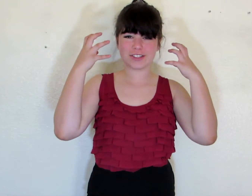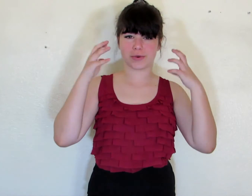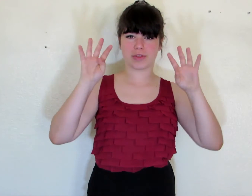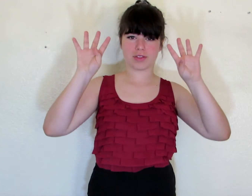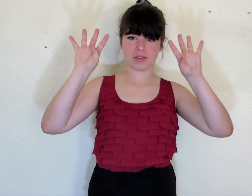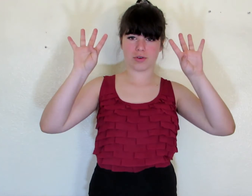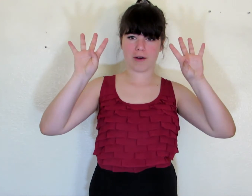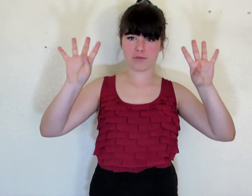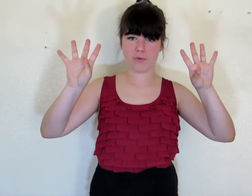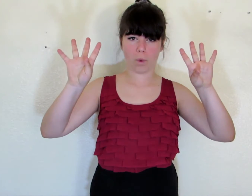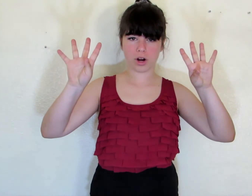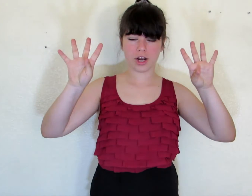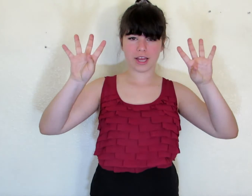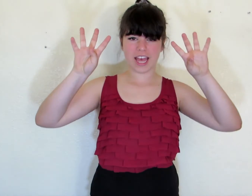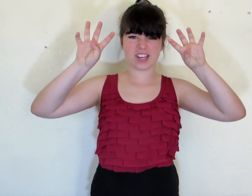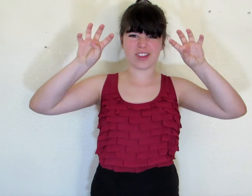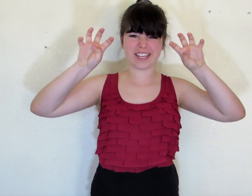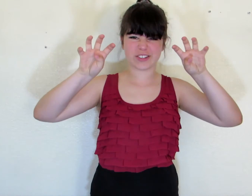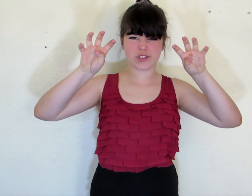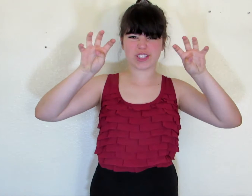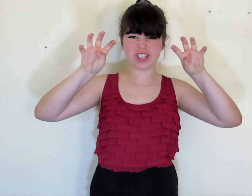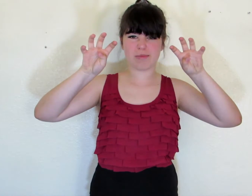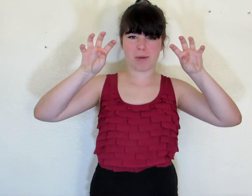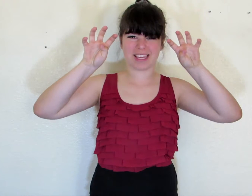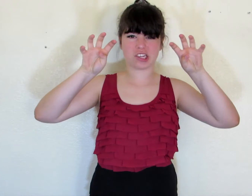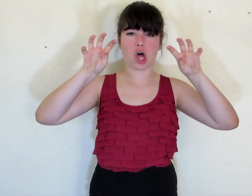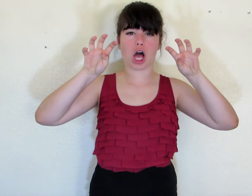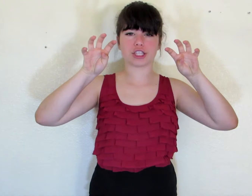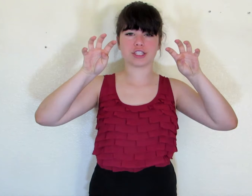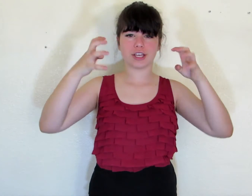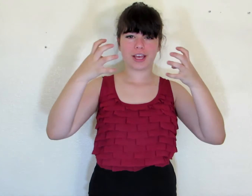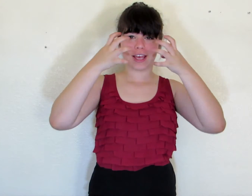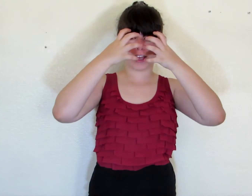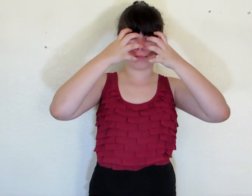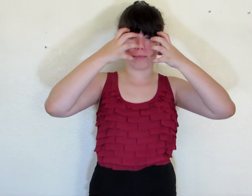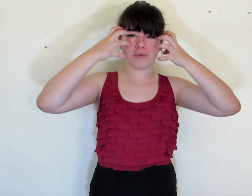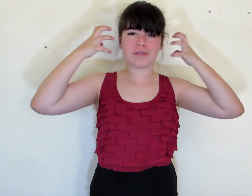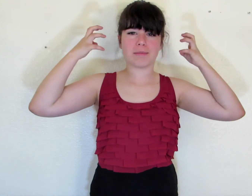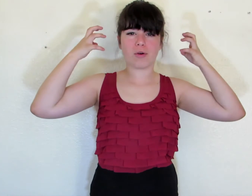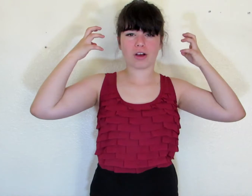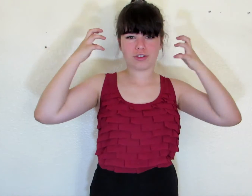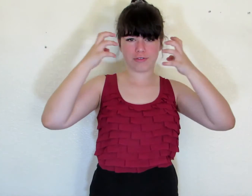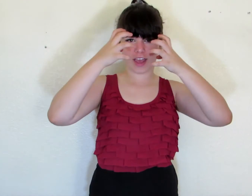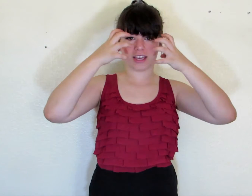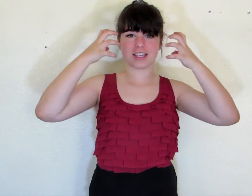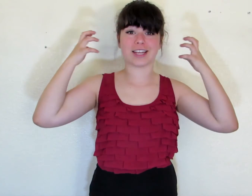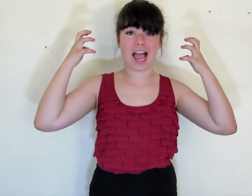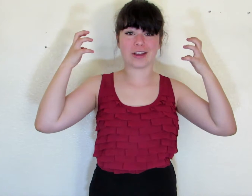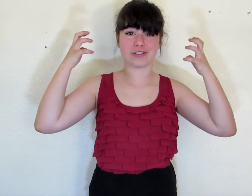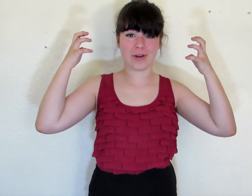So you'll have 4 and you'll scrunch them up like claws. And you'll be moving them across your face like tiger